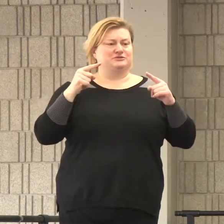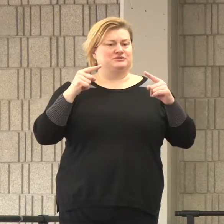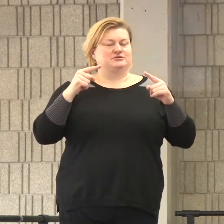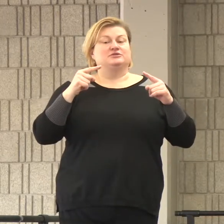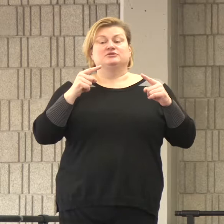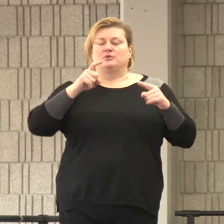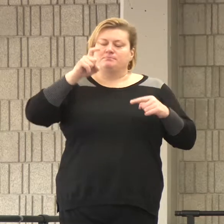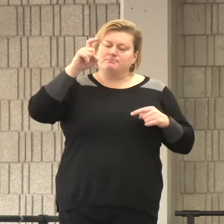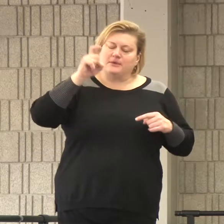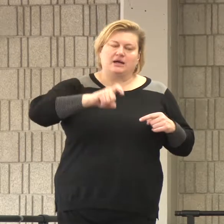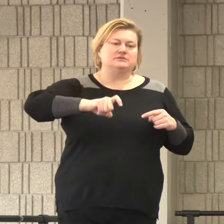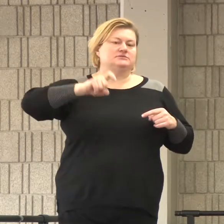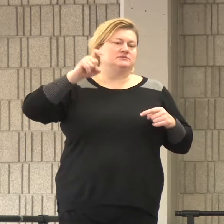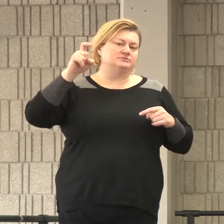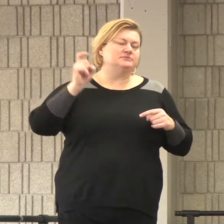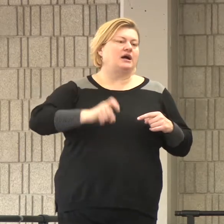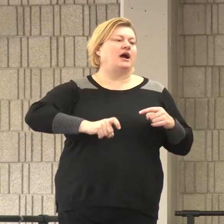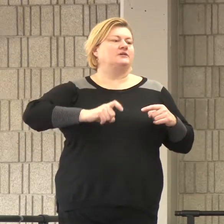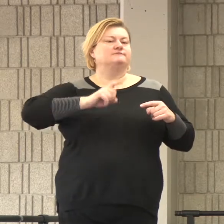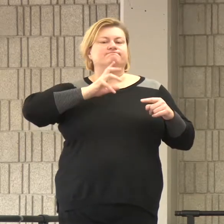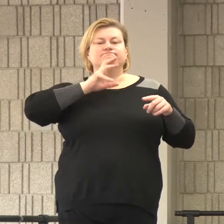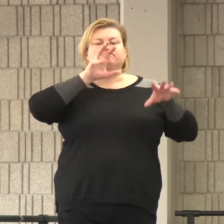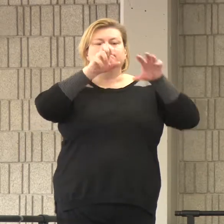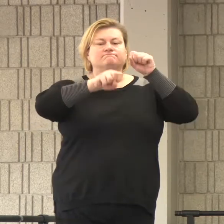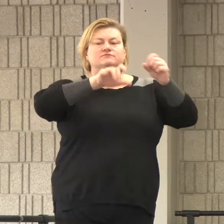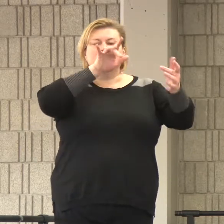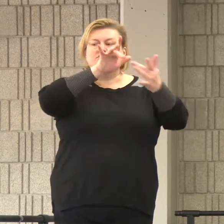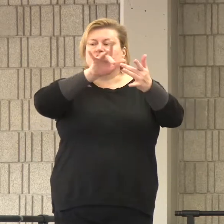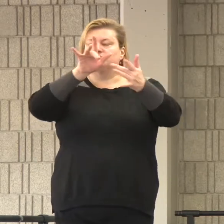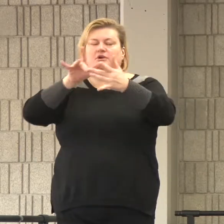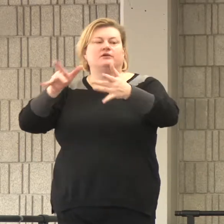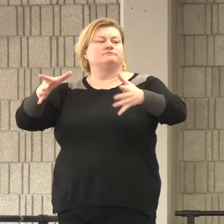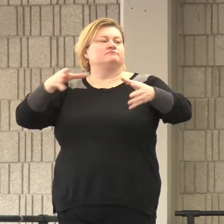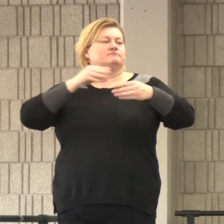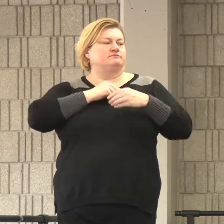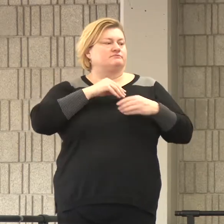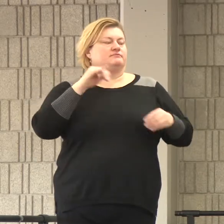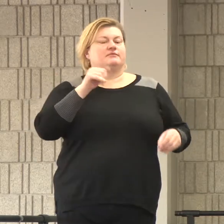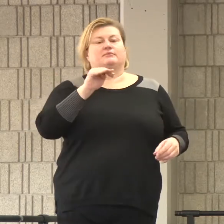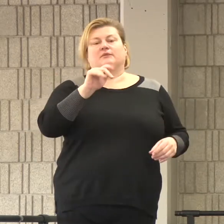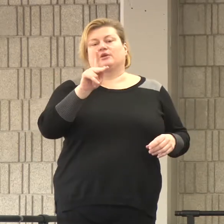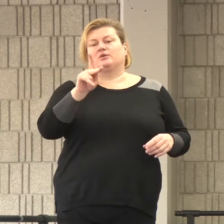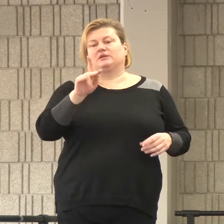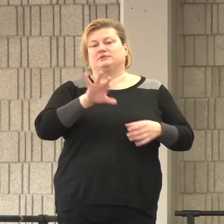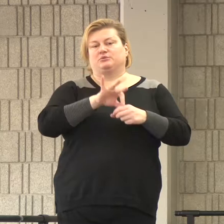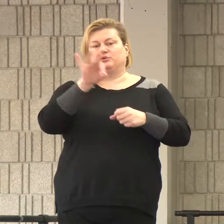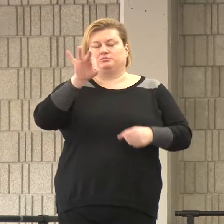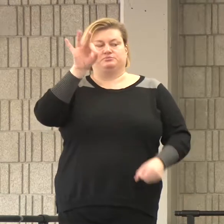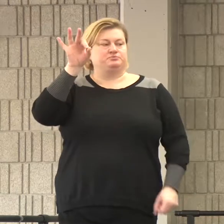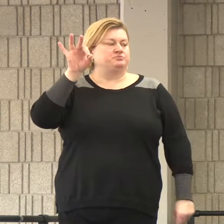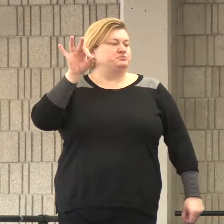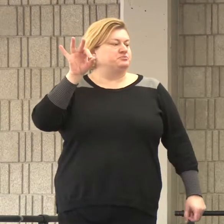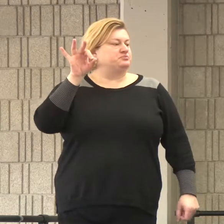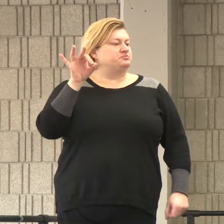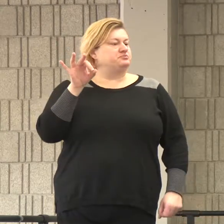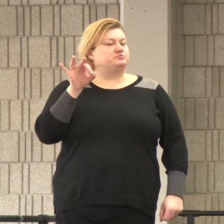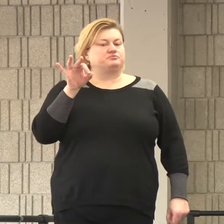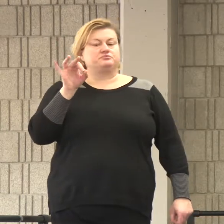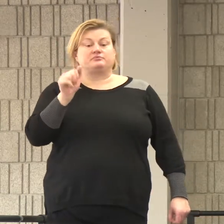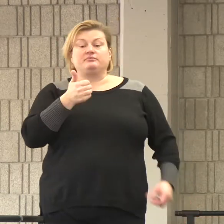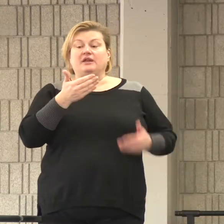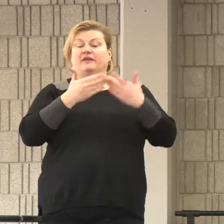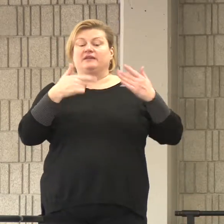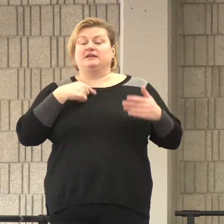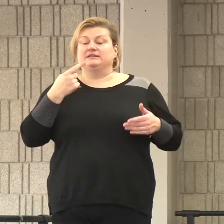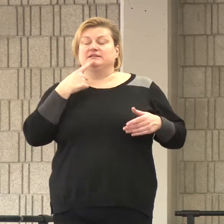So we must reach out and we must embrace in Dr. King's spirit. Another thing I always say at this